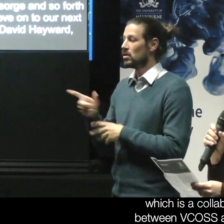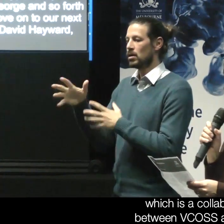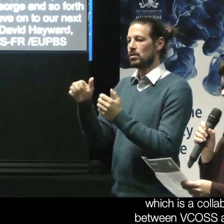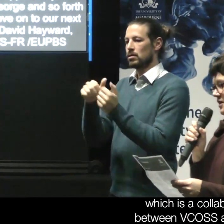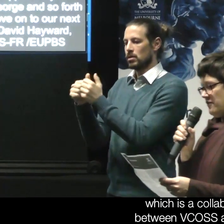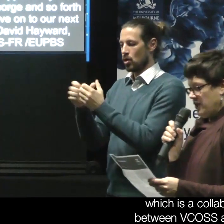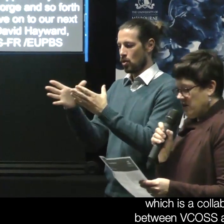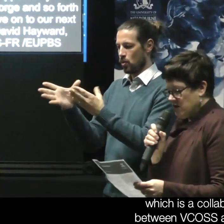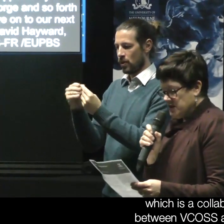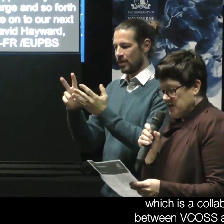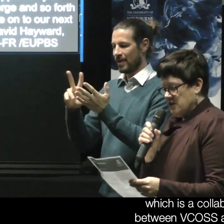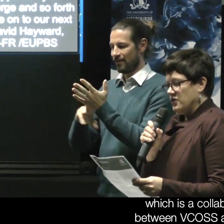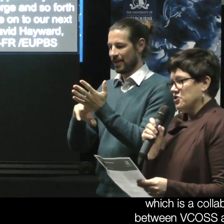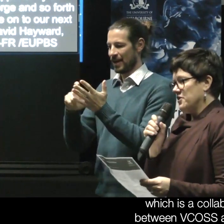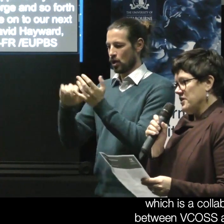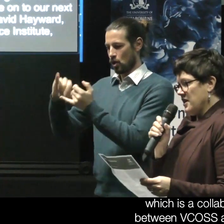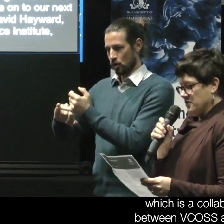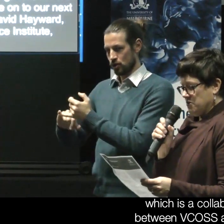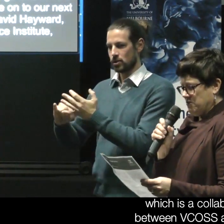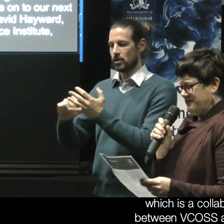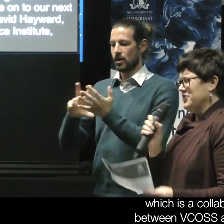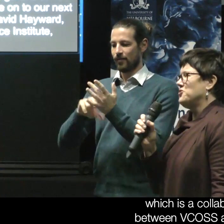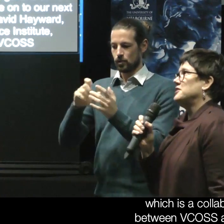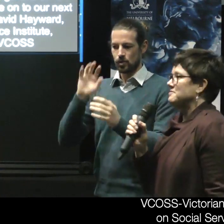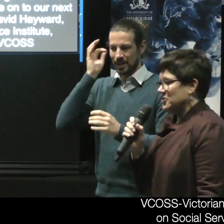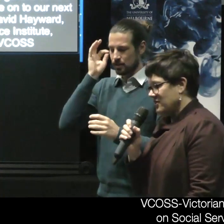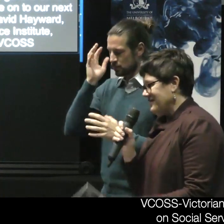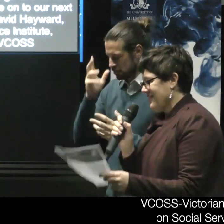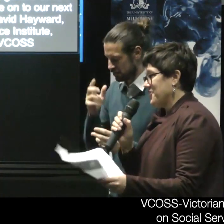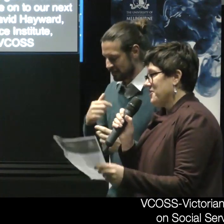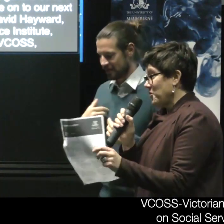collaboration between VCOS, Victorian Council...